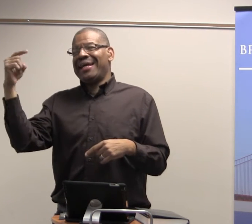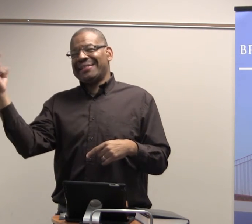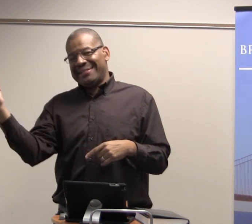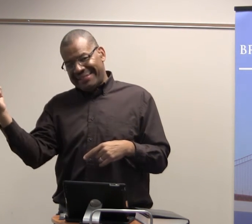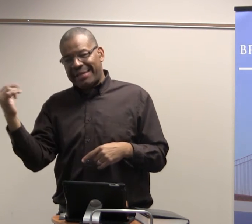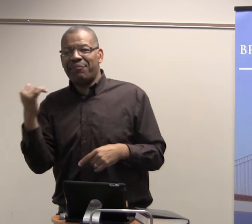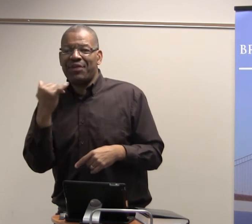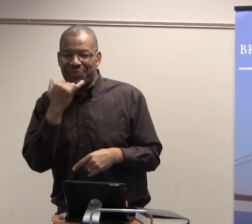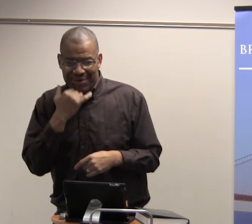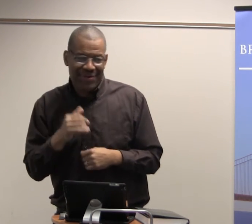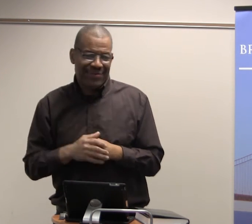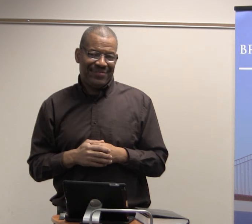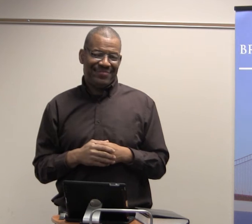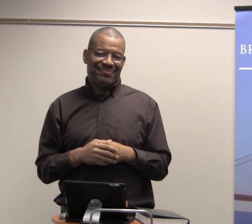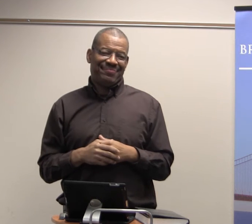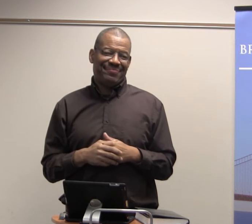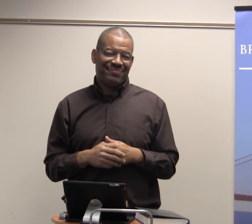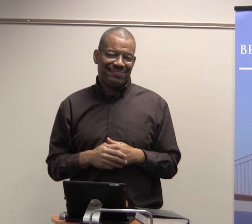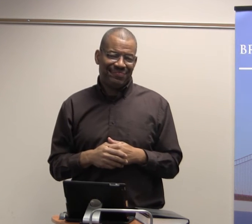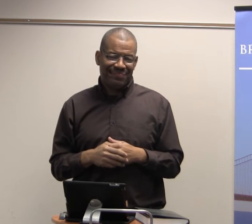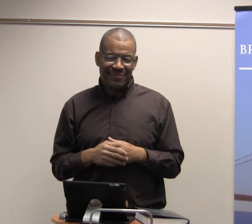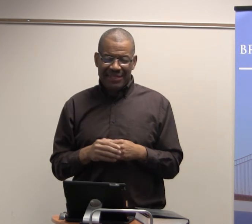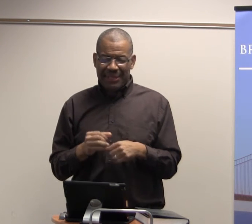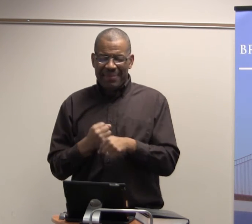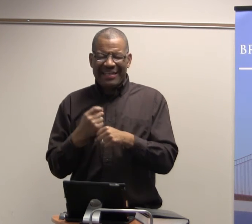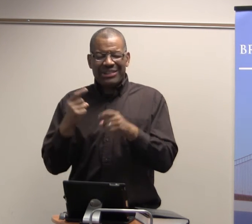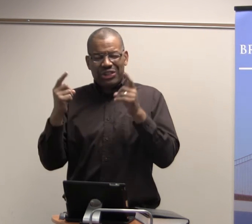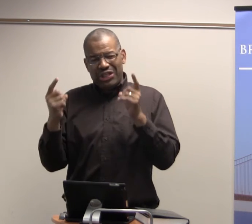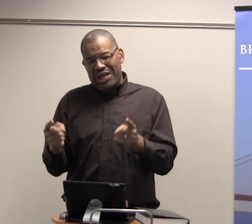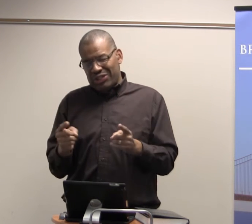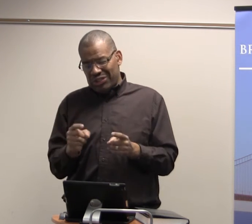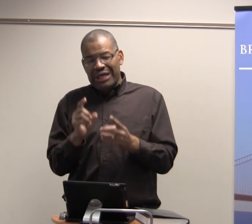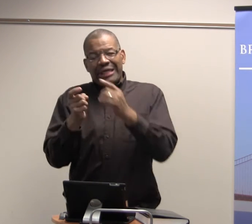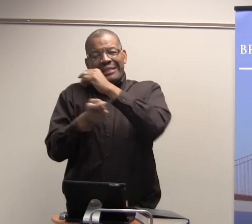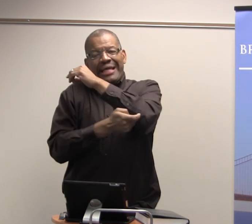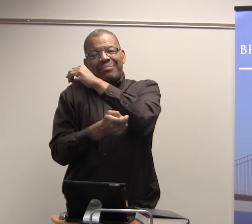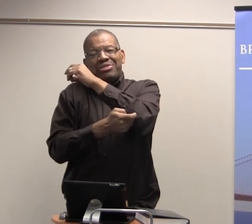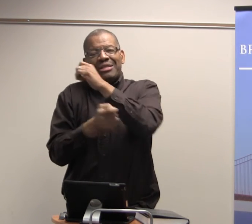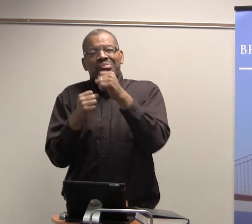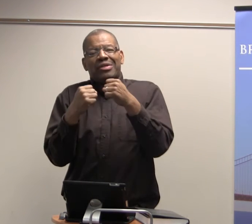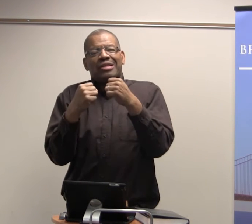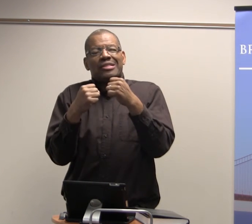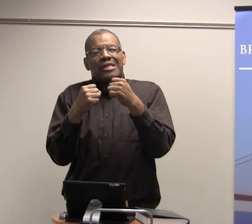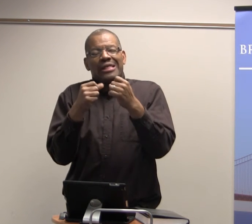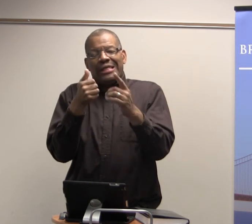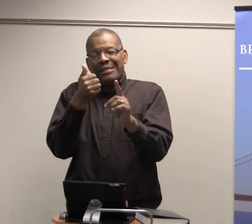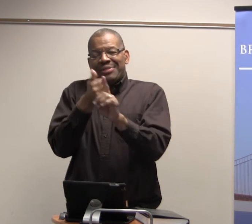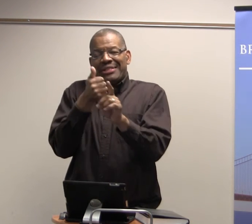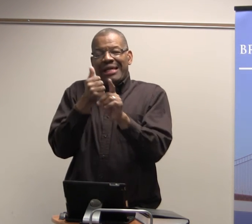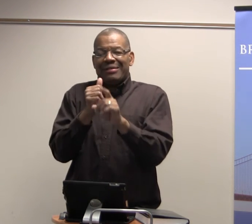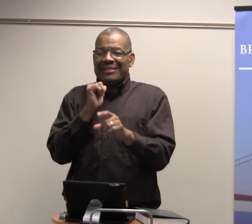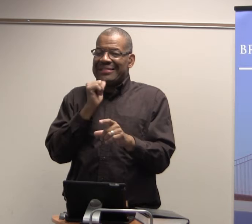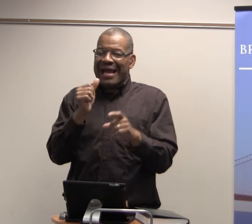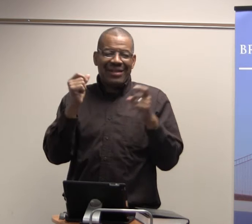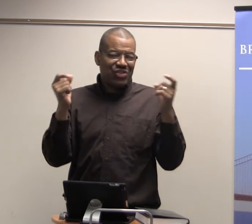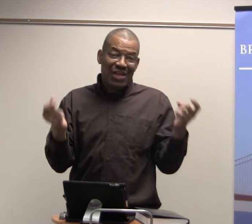it's something wrong. You make a decision. Temptation is itself is not